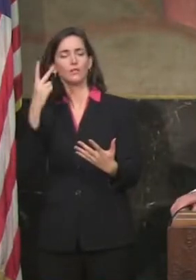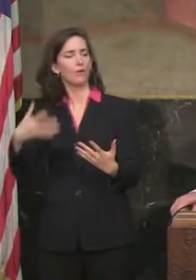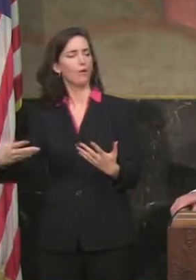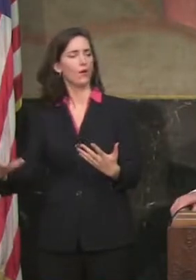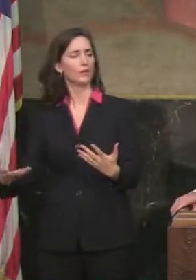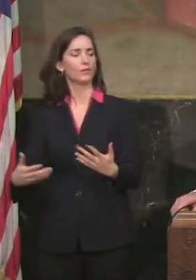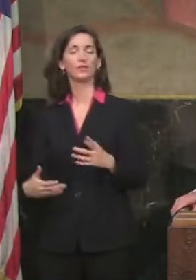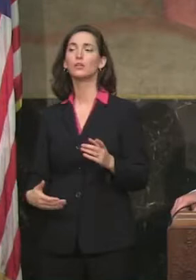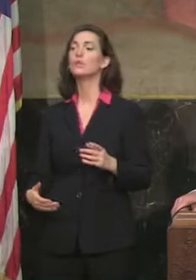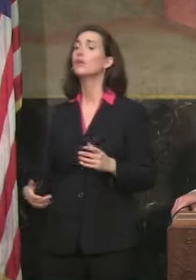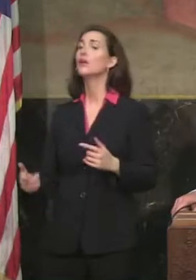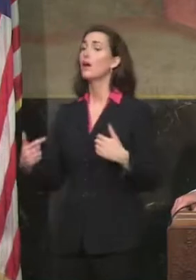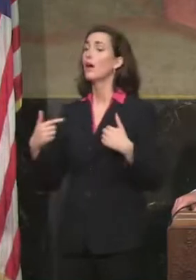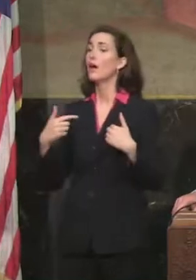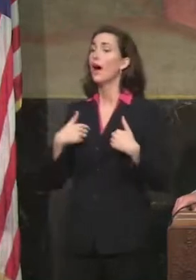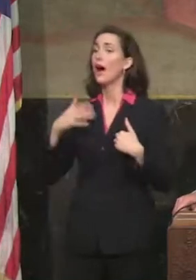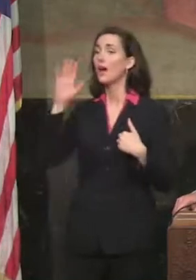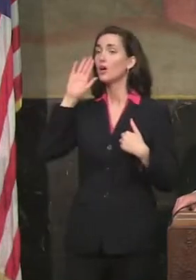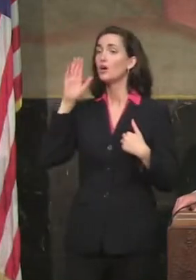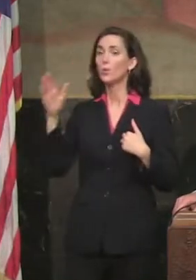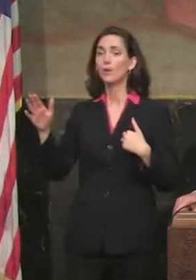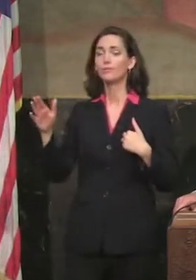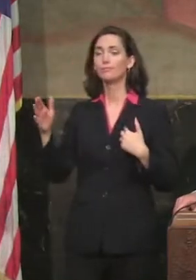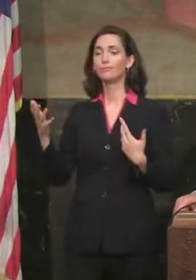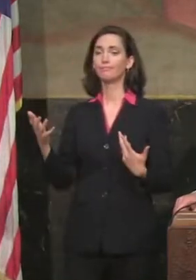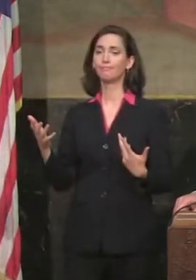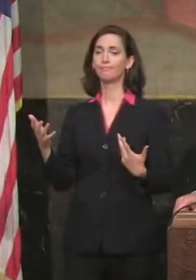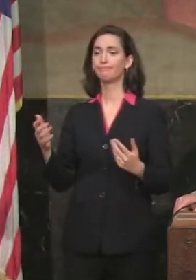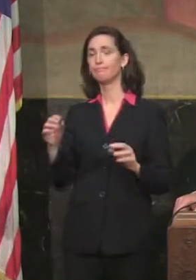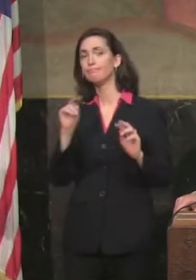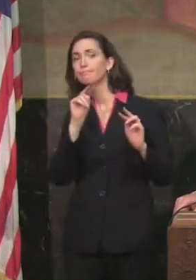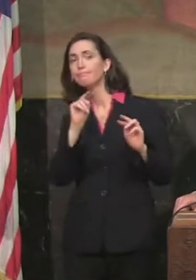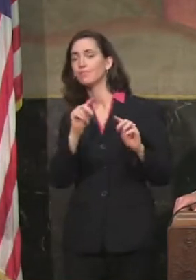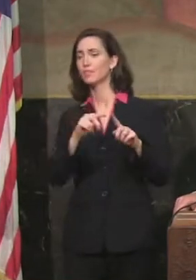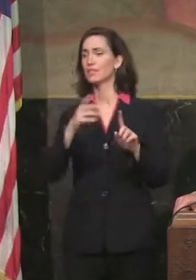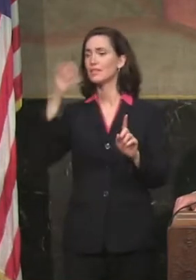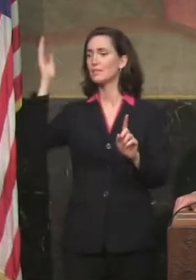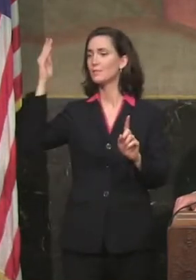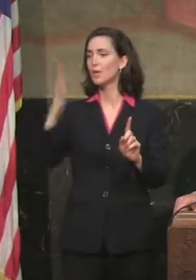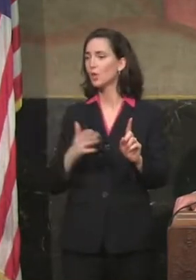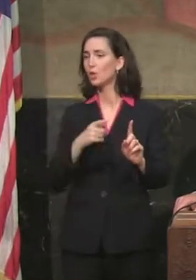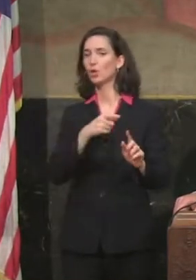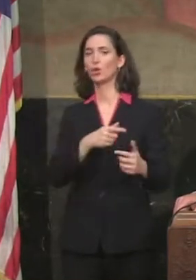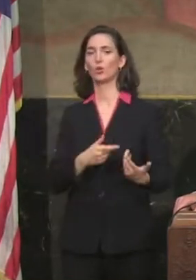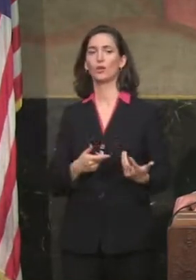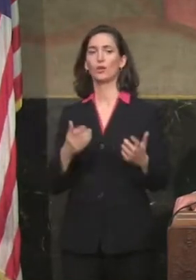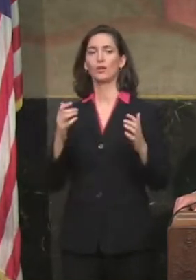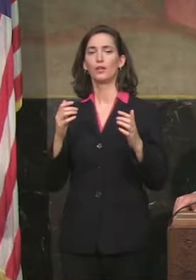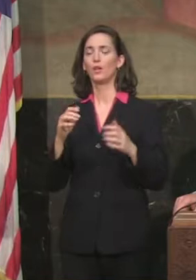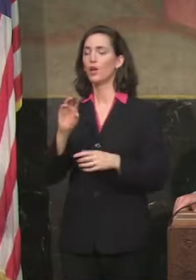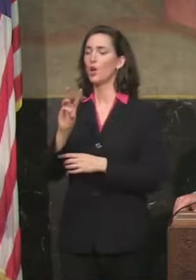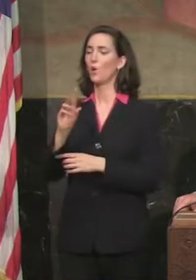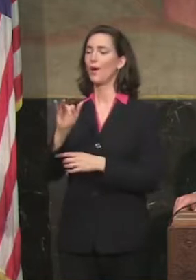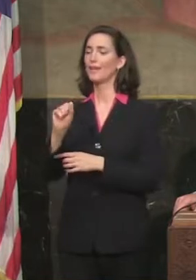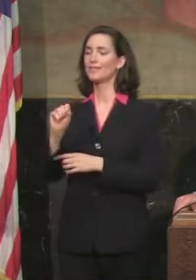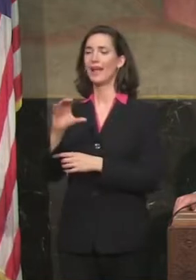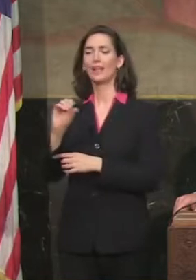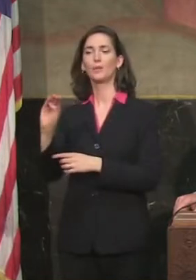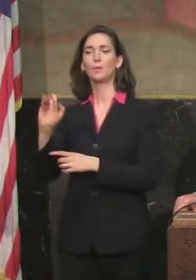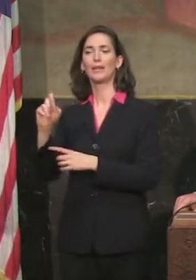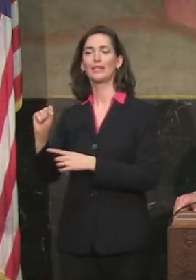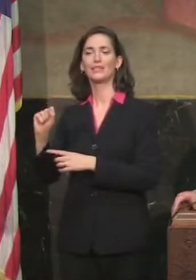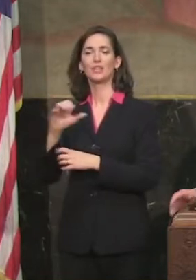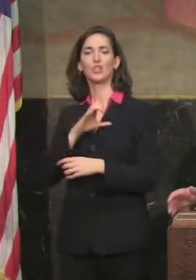I will be looking for the speaker. I will be looking for the Ways and Means chairman. I will be looking